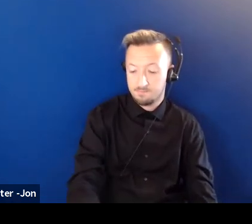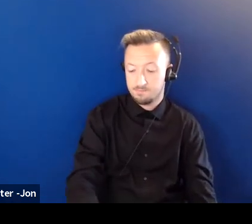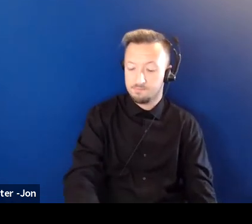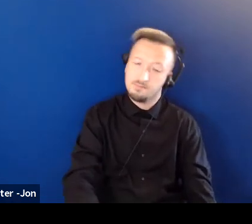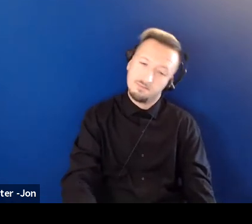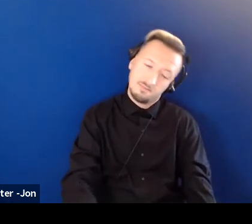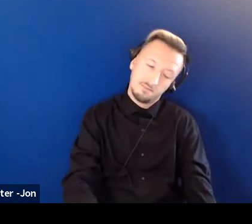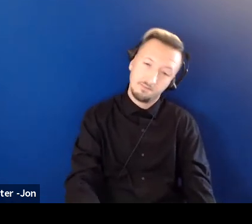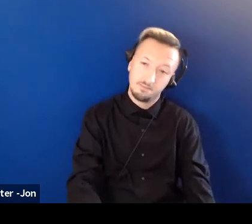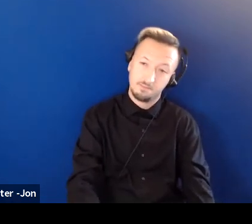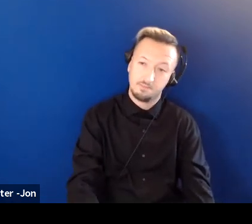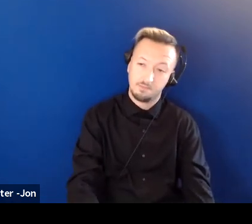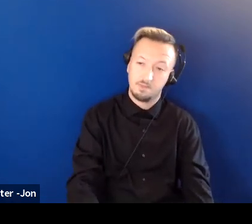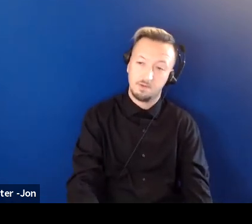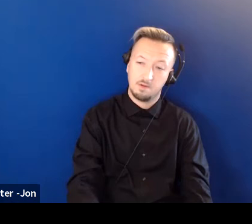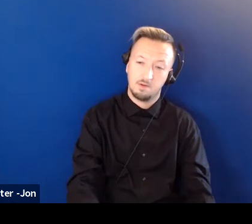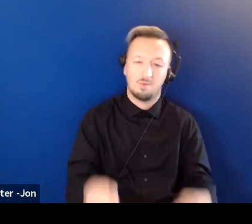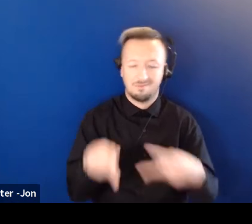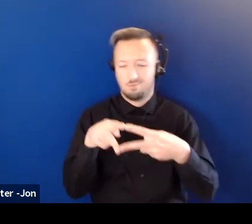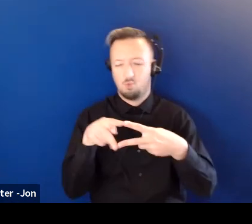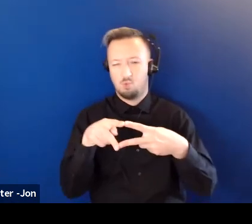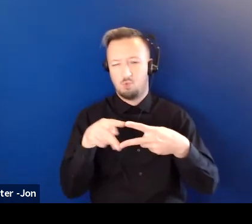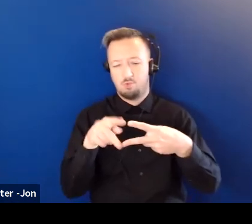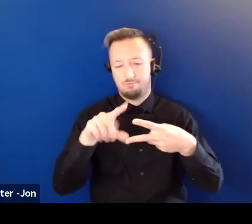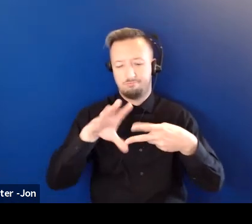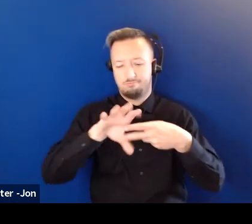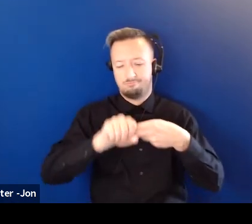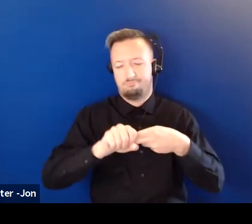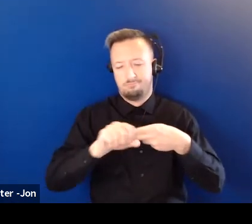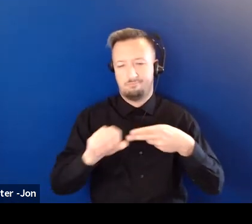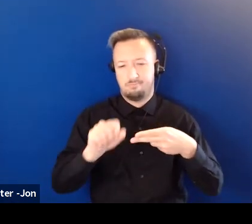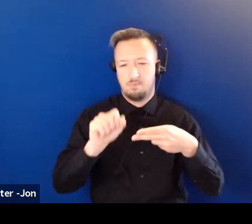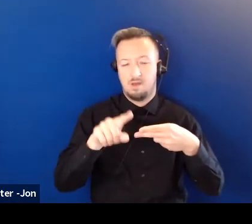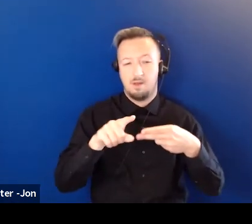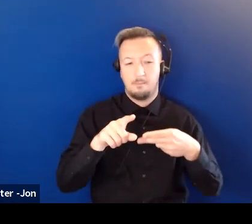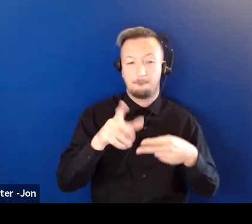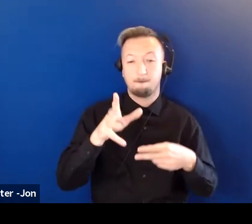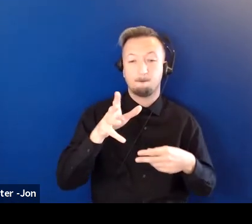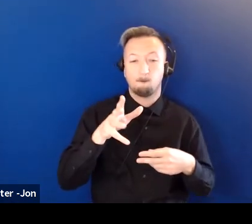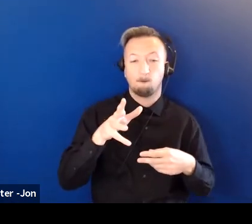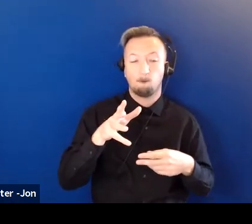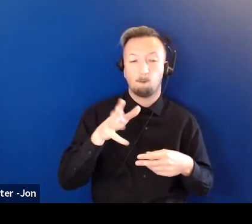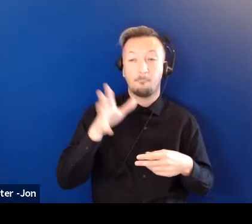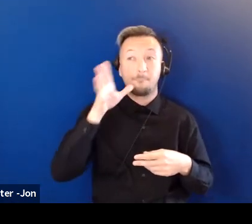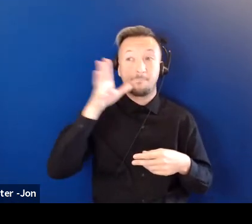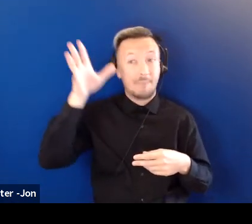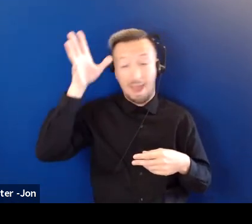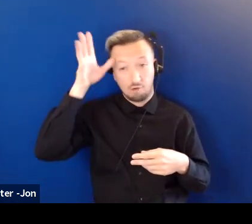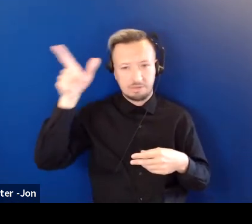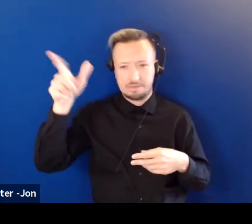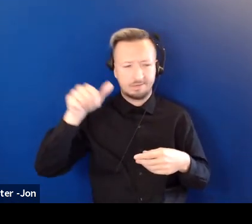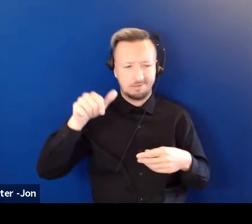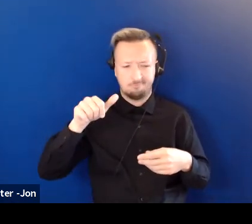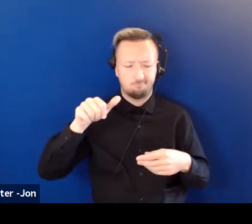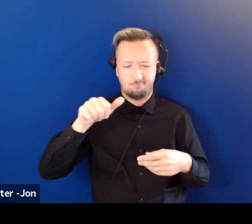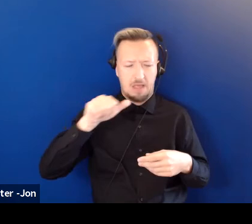Okay, the next two kind of went hand in hand. It says, how do you manage pushback from parents that are not on board